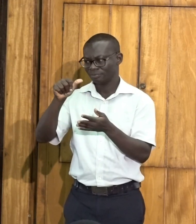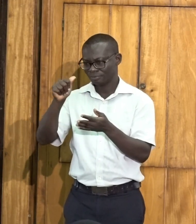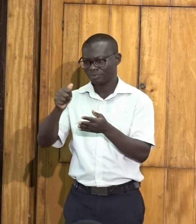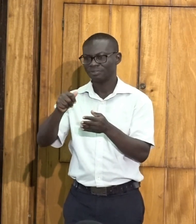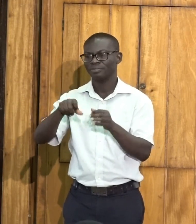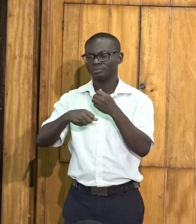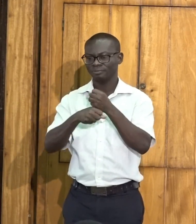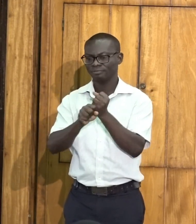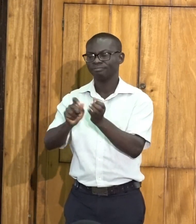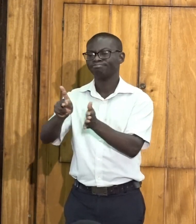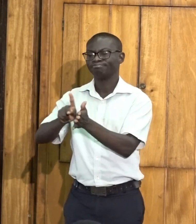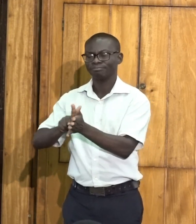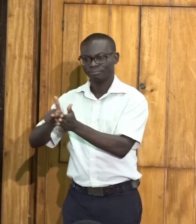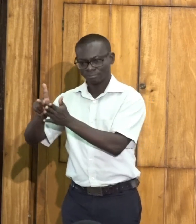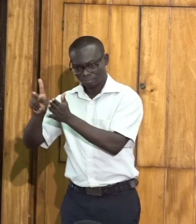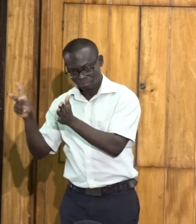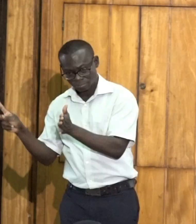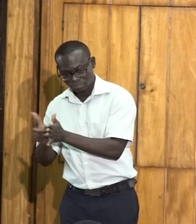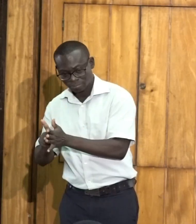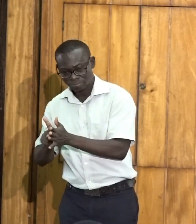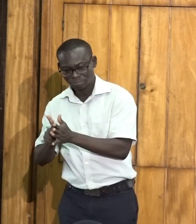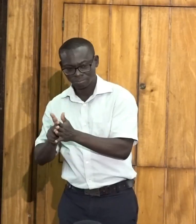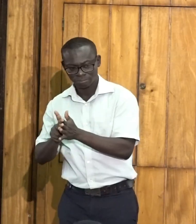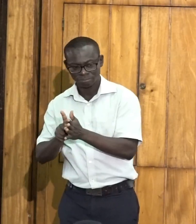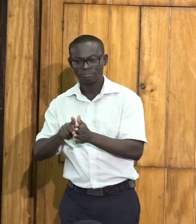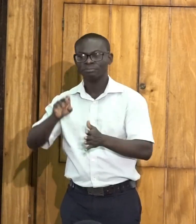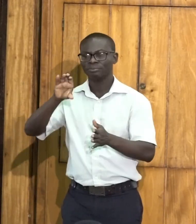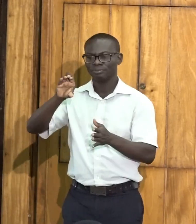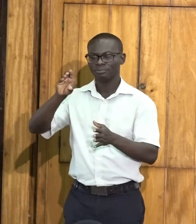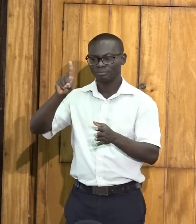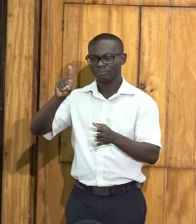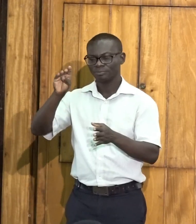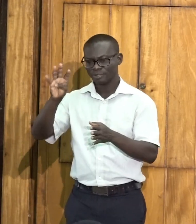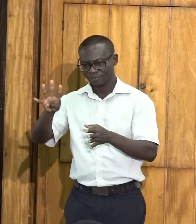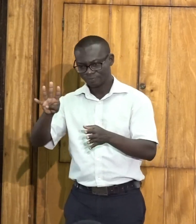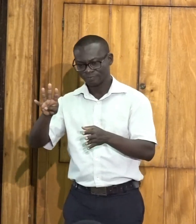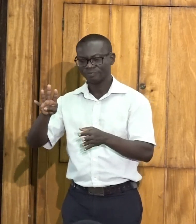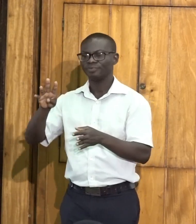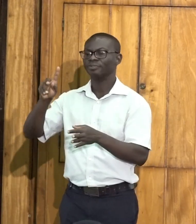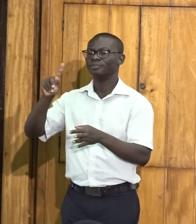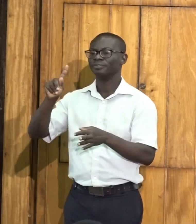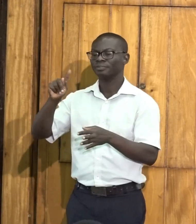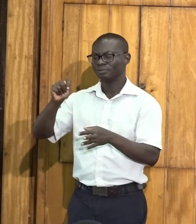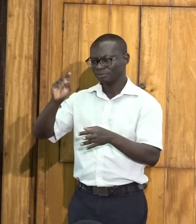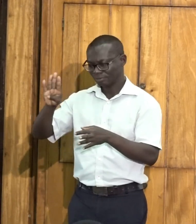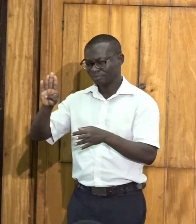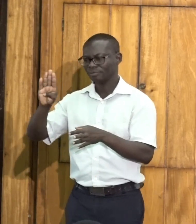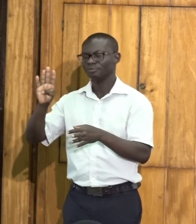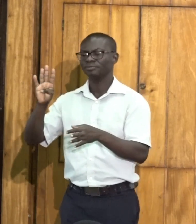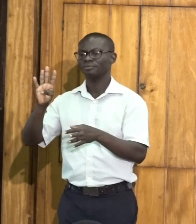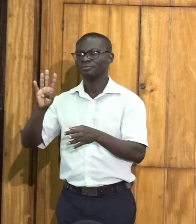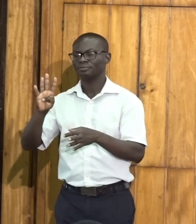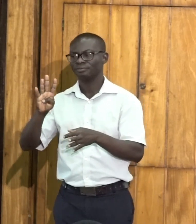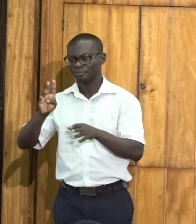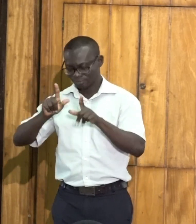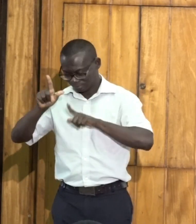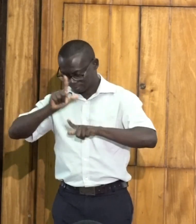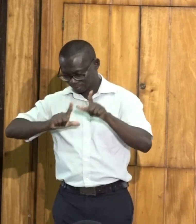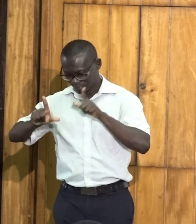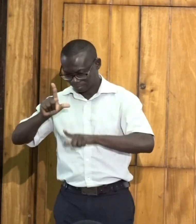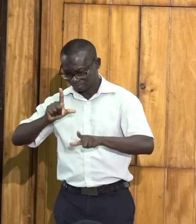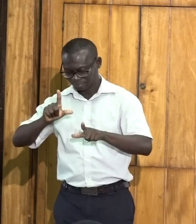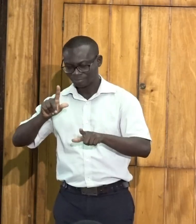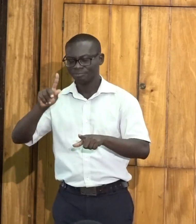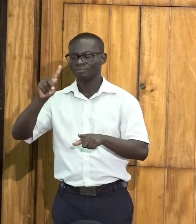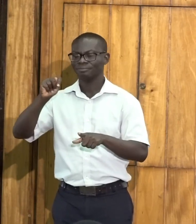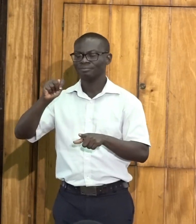lab training for things like CD4, TB LAM, and even crack. The TB